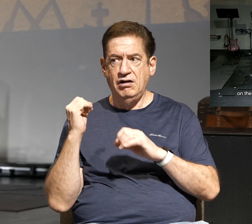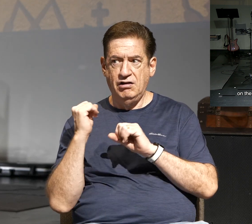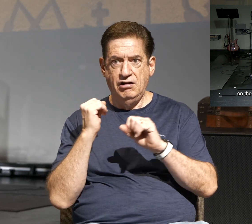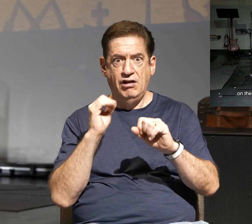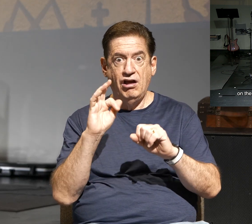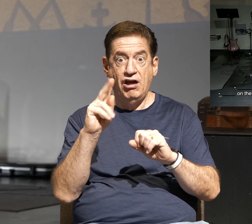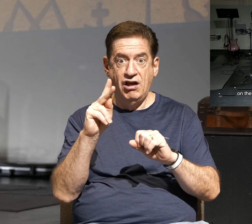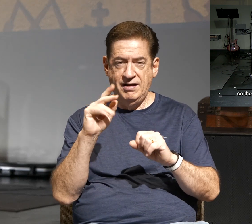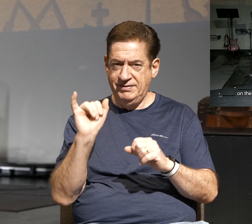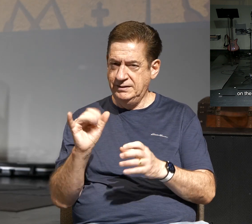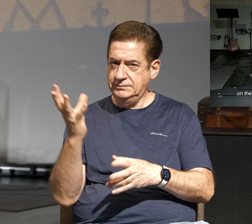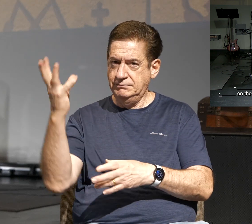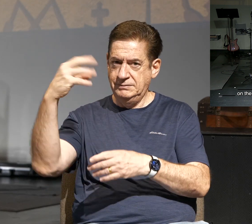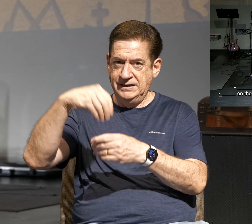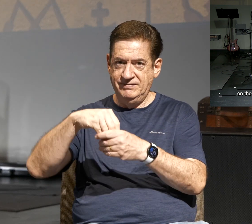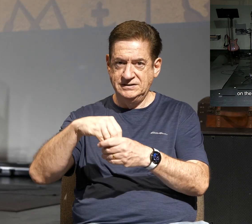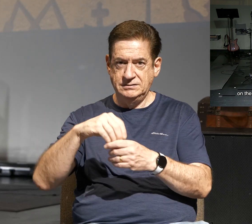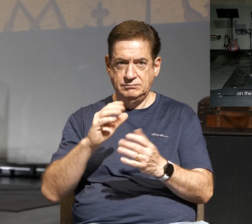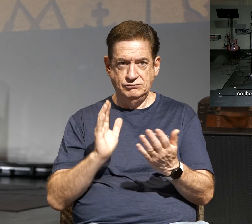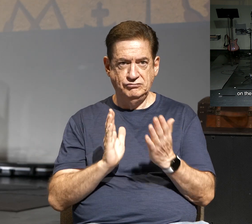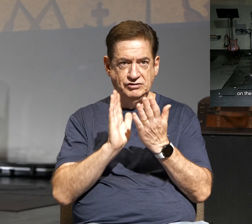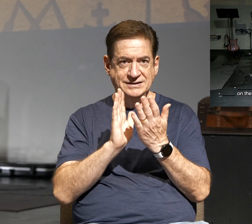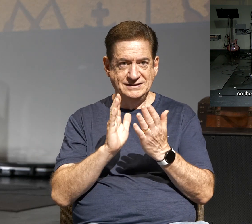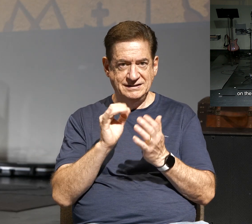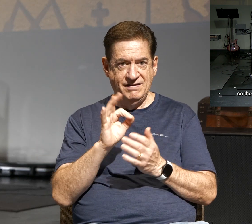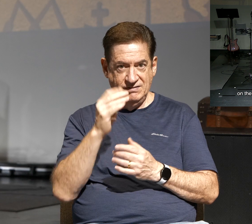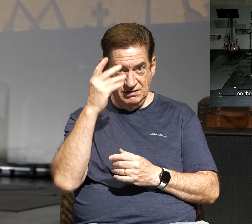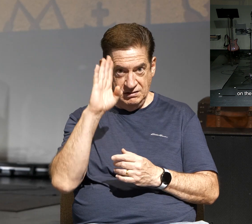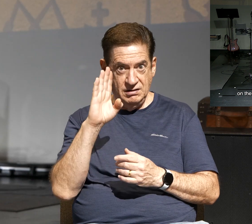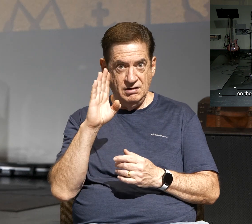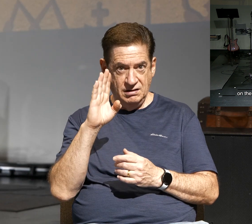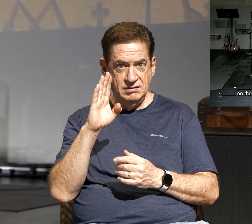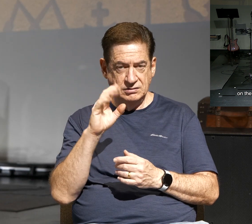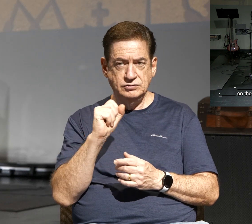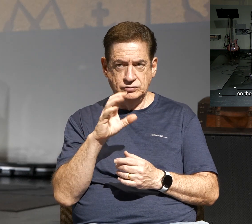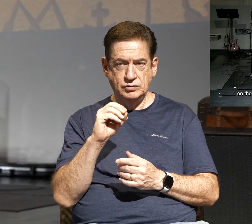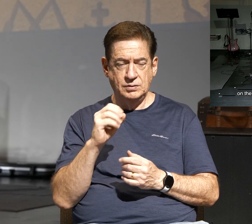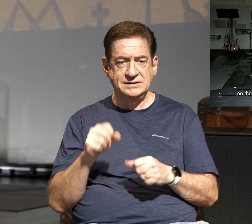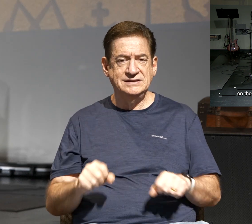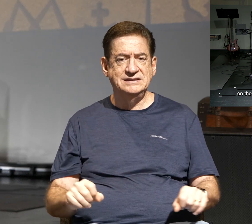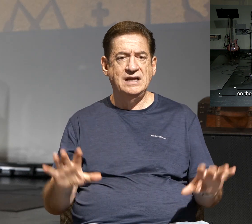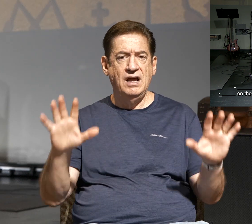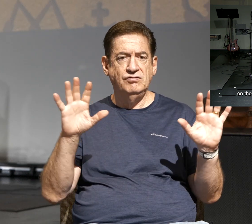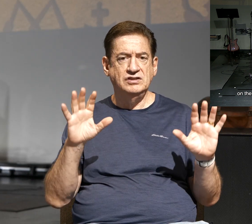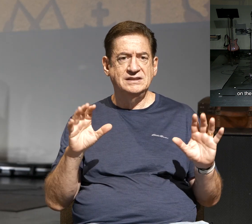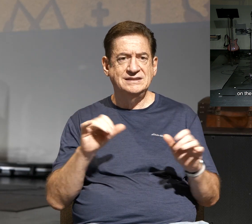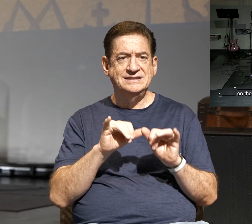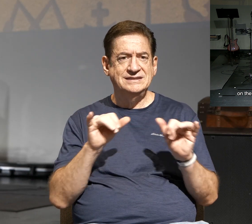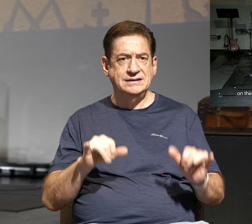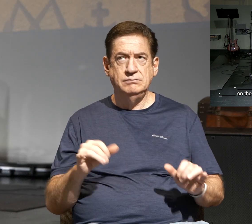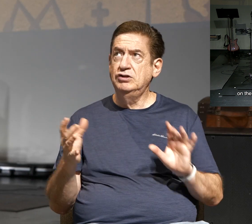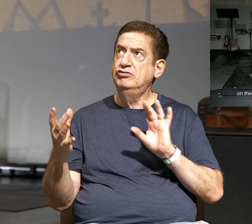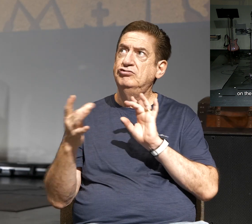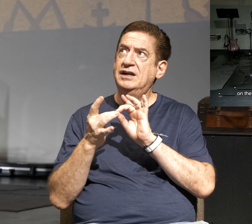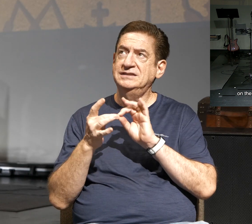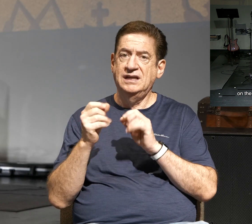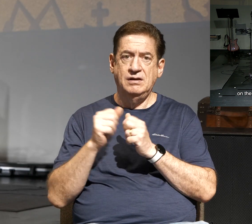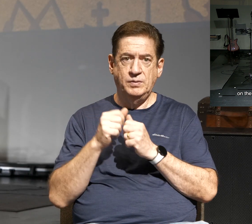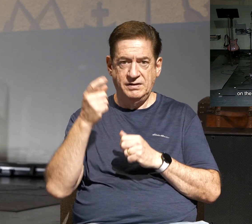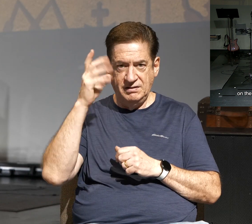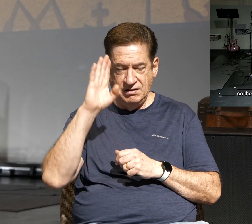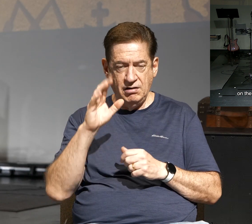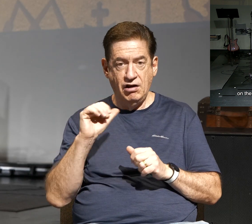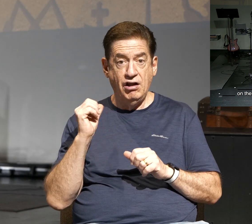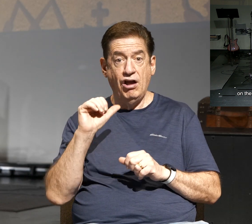is the manifested presence of God. So through their sacrificial system represents they're being reconciled to God, and now the Ark